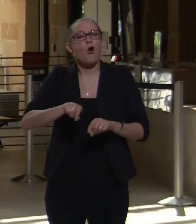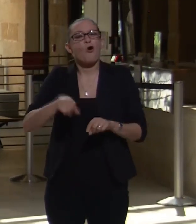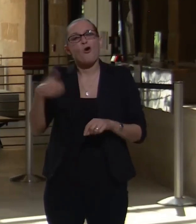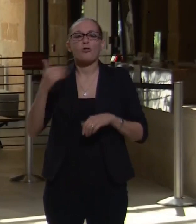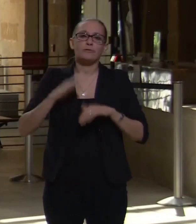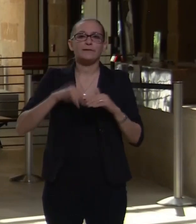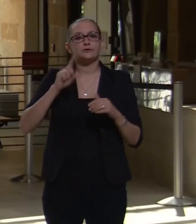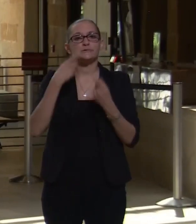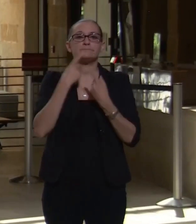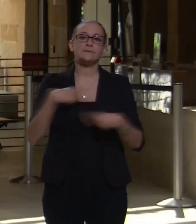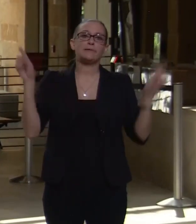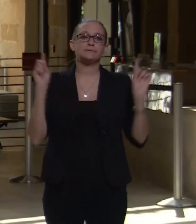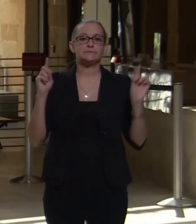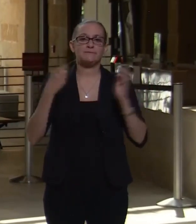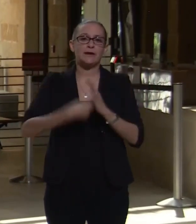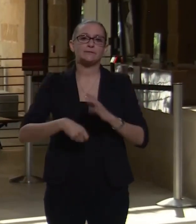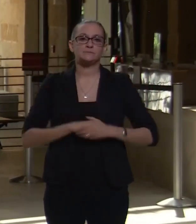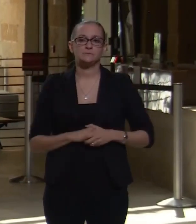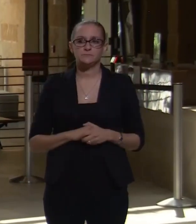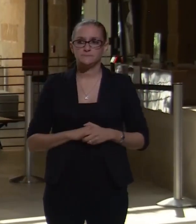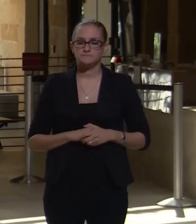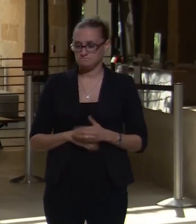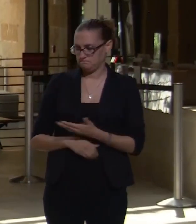from just announcing the fines?